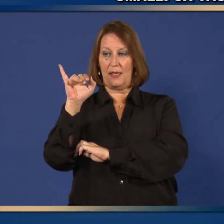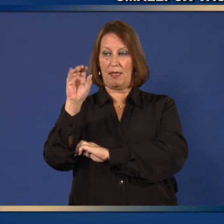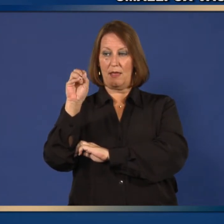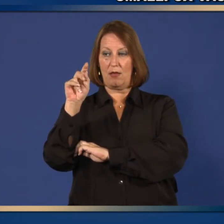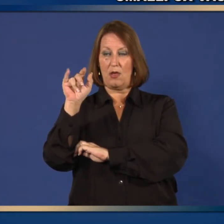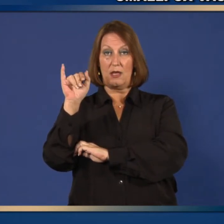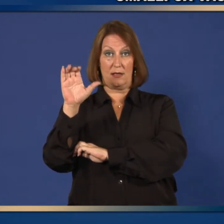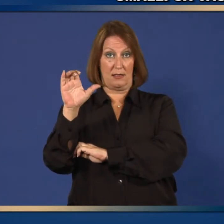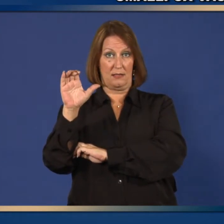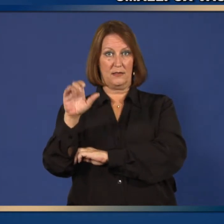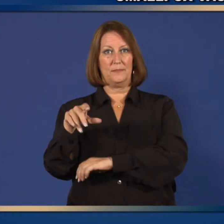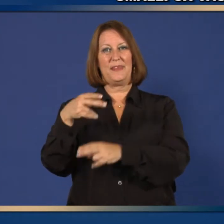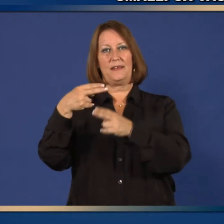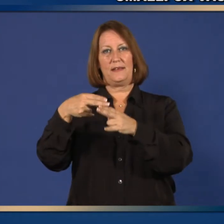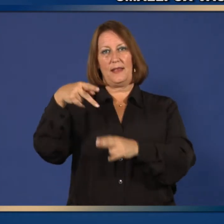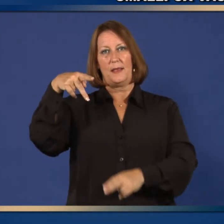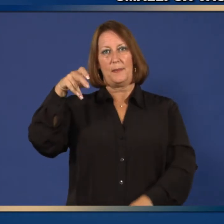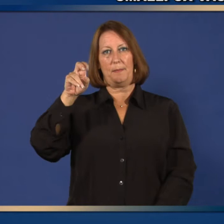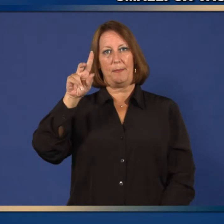streptomycin,